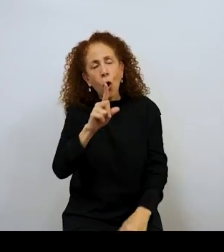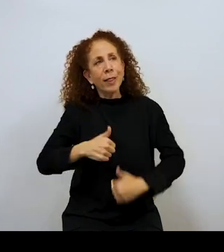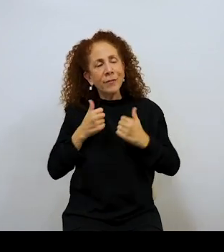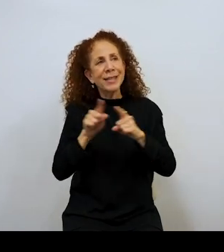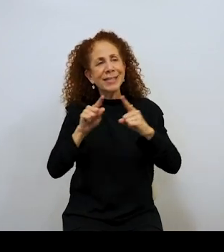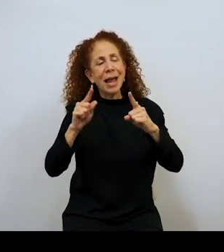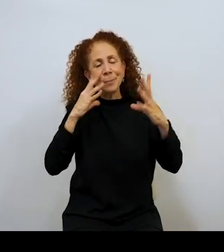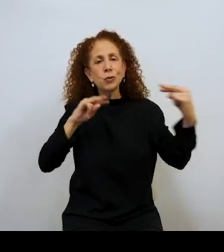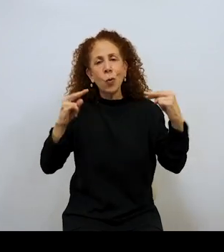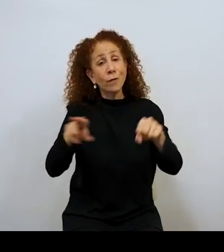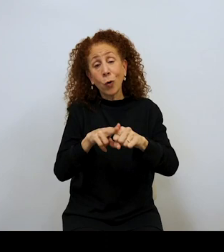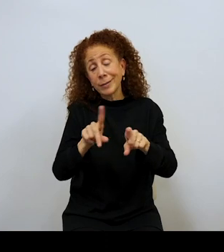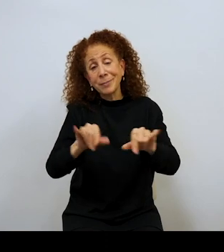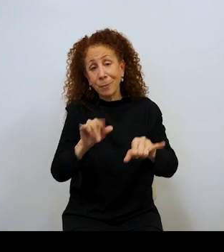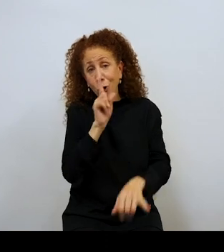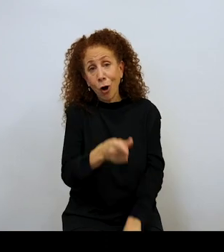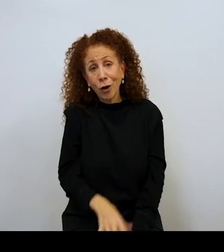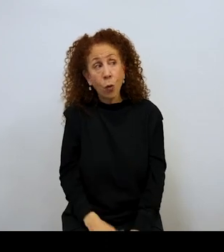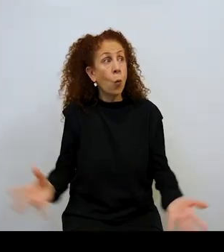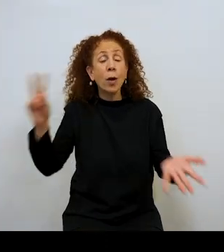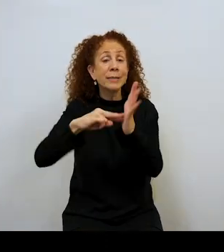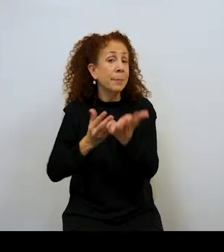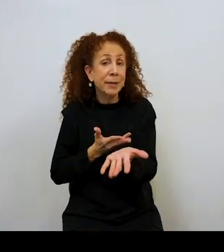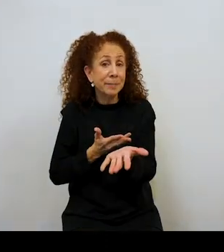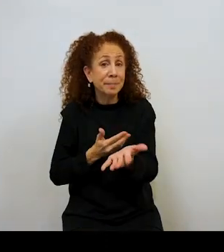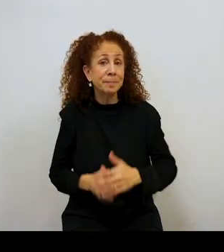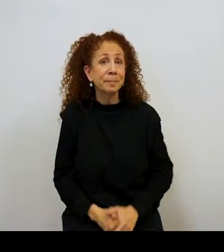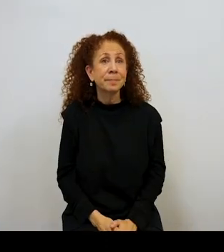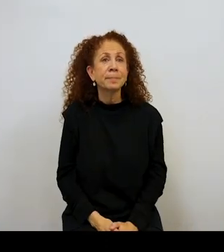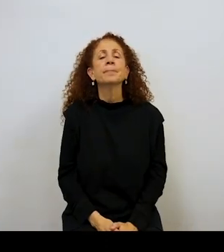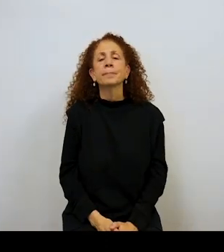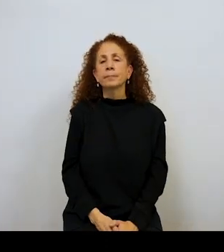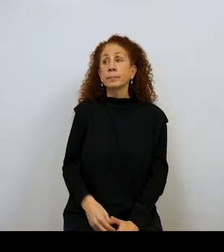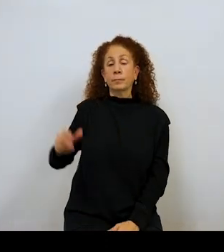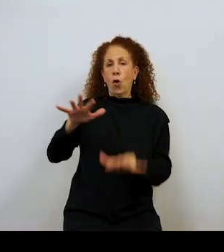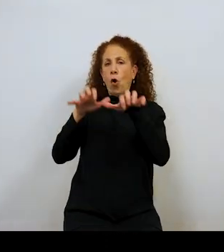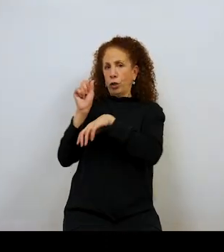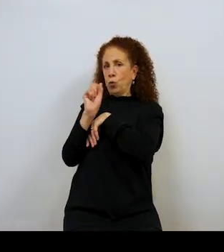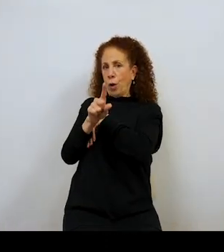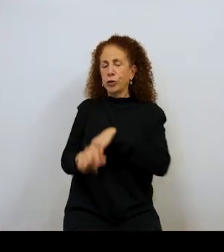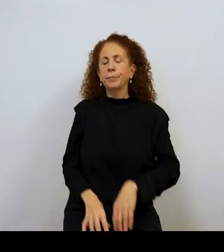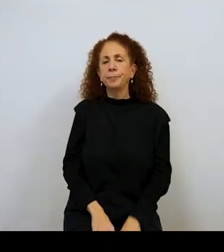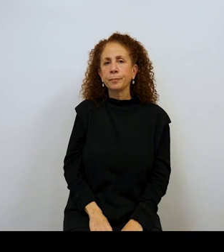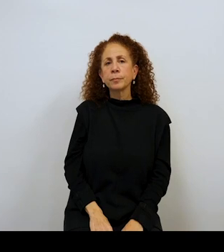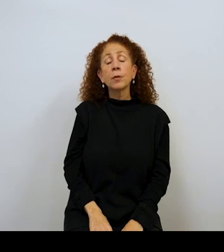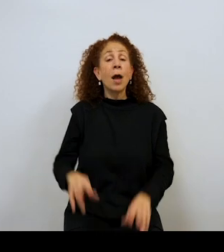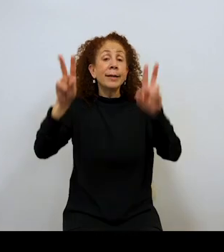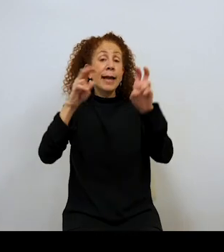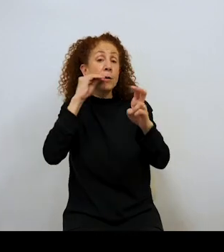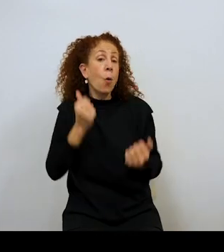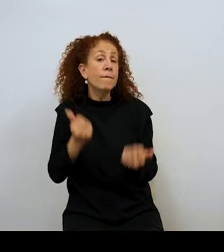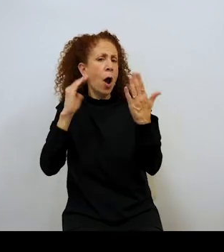same story. And what that means. How did you arrive at the title Home